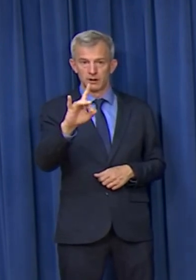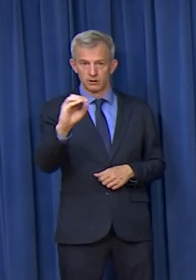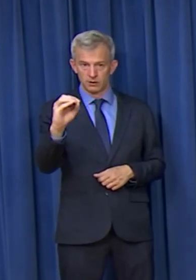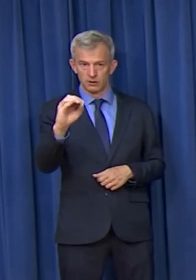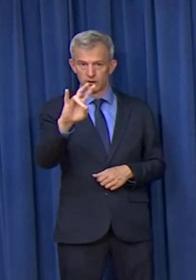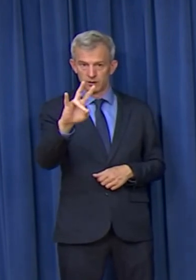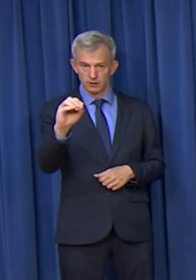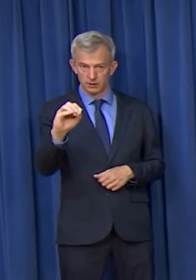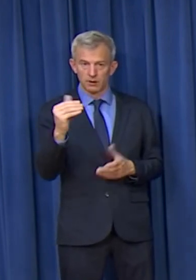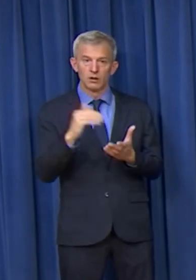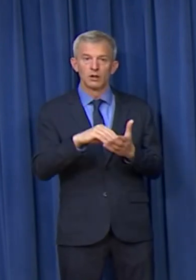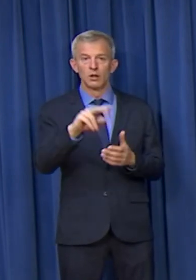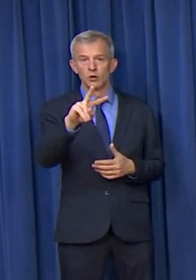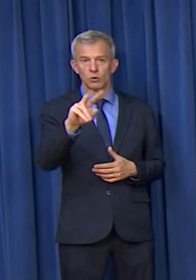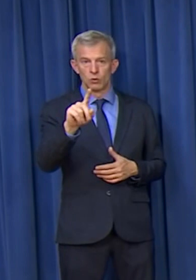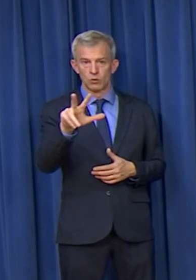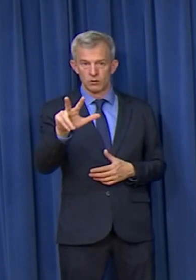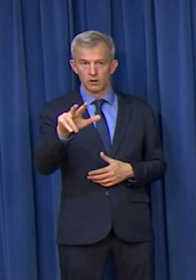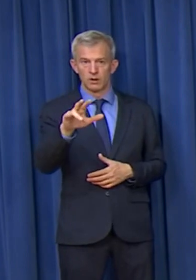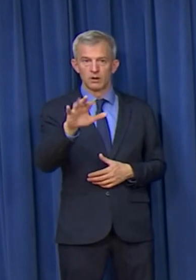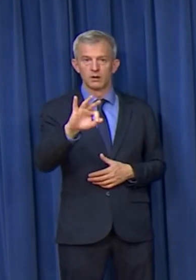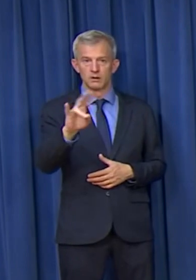213-978-8070,